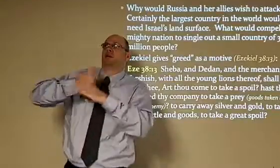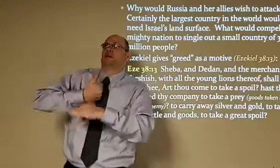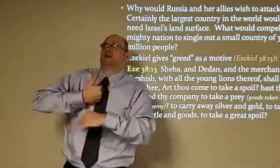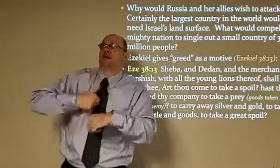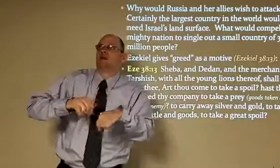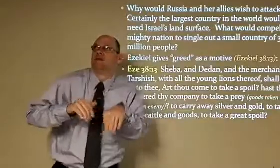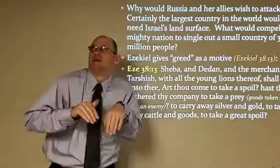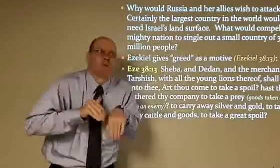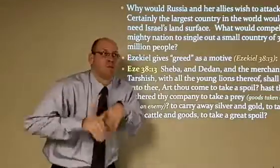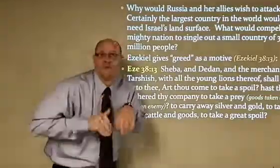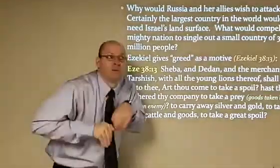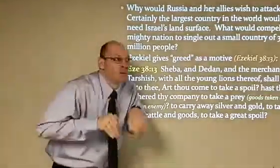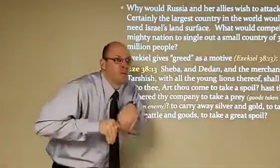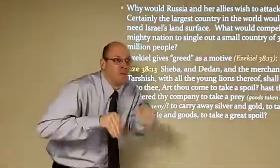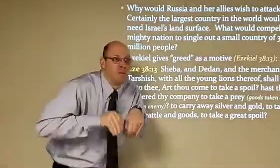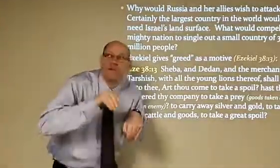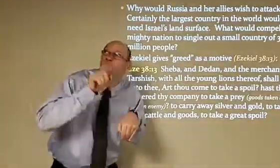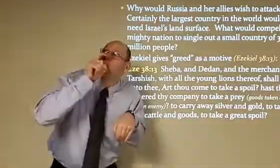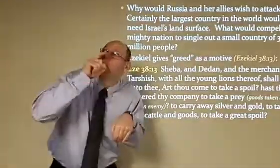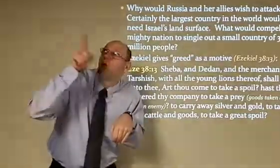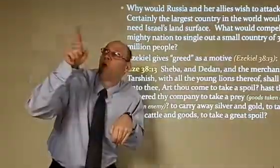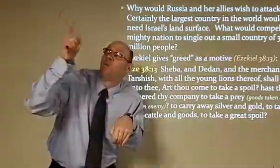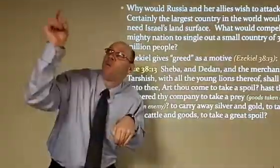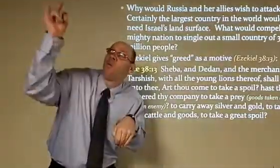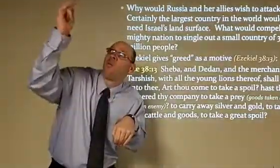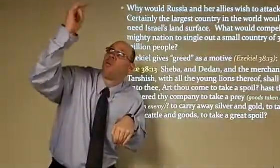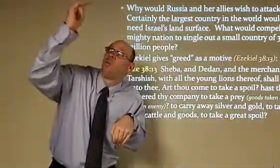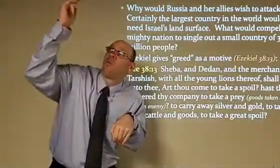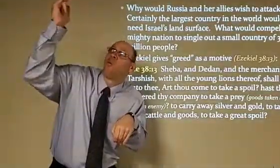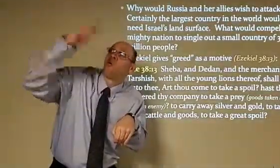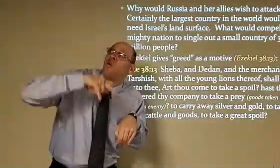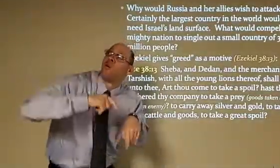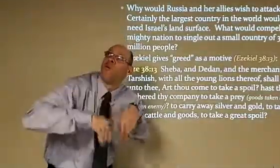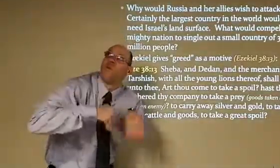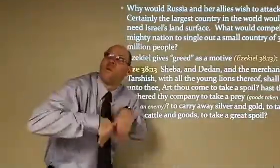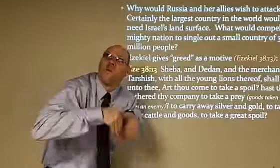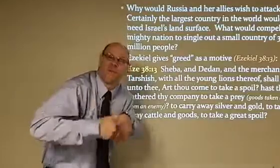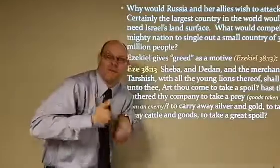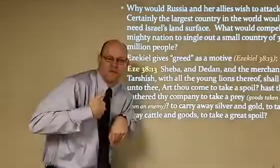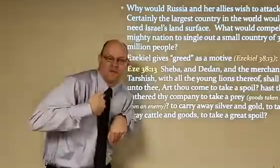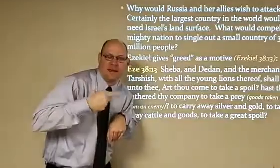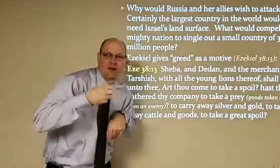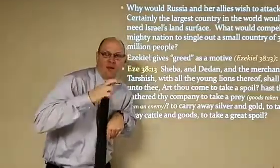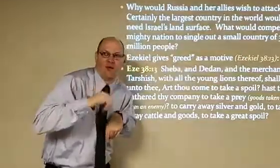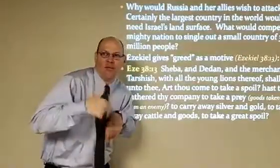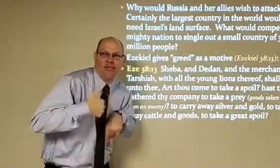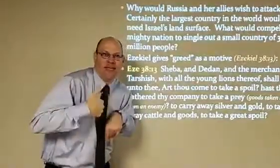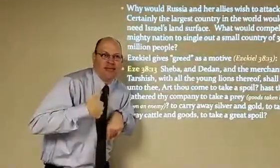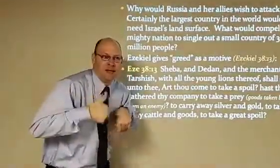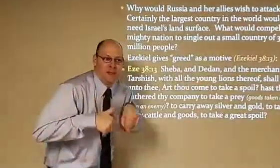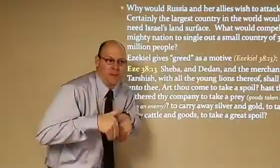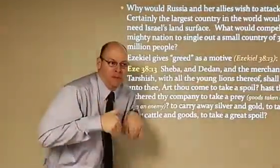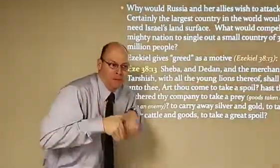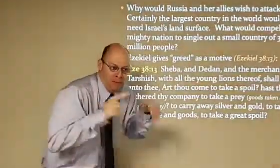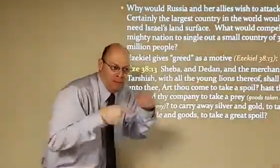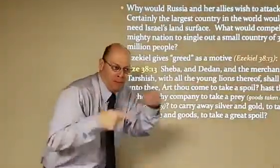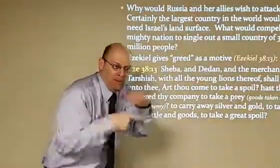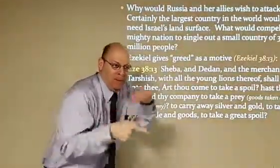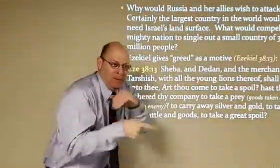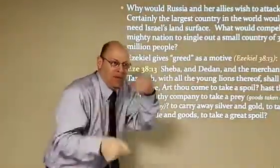so like an eagle or hawks, they look down and they see the mouse or the rodent. The mouse or rodent would be